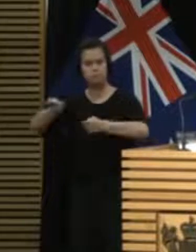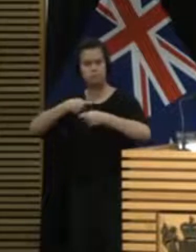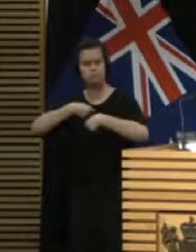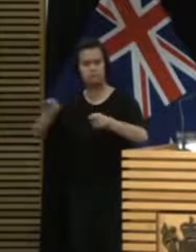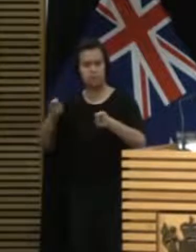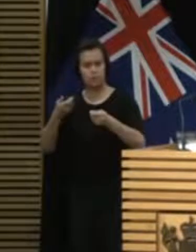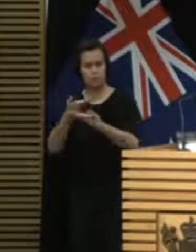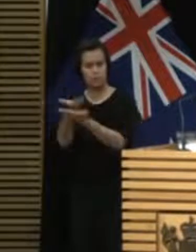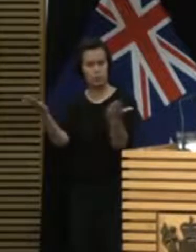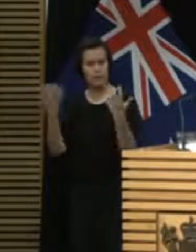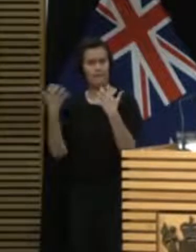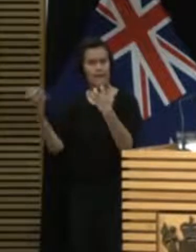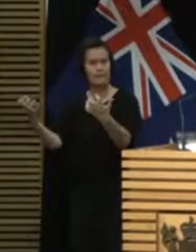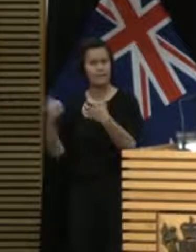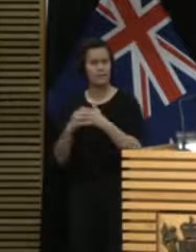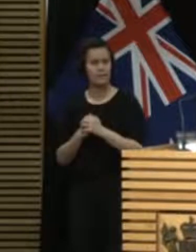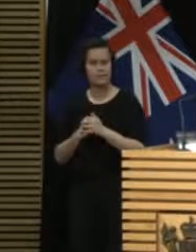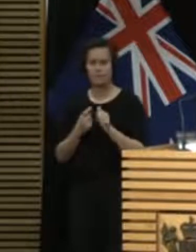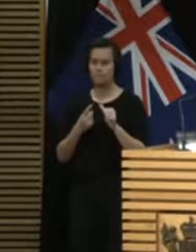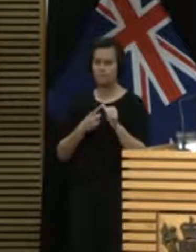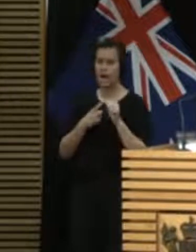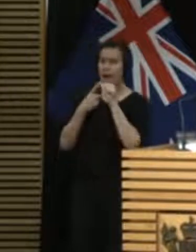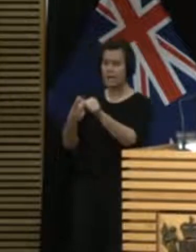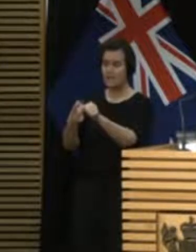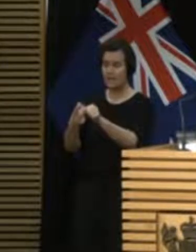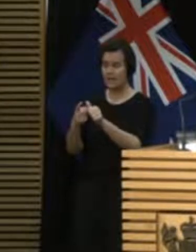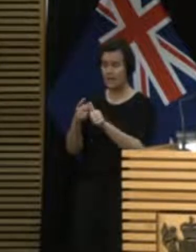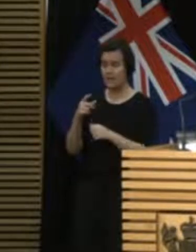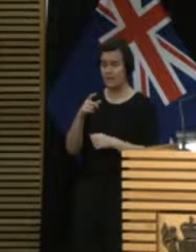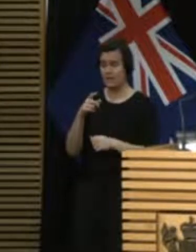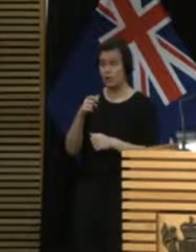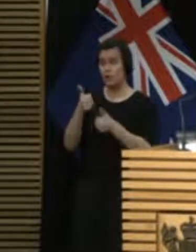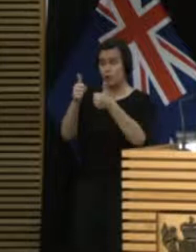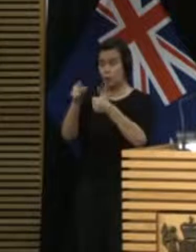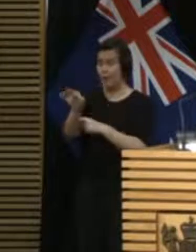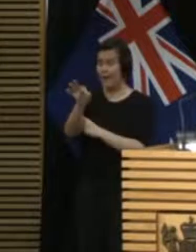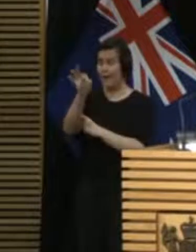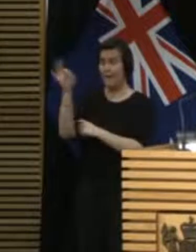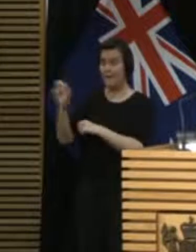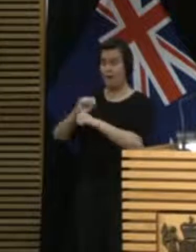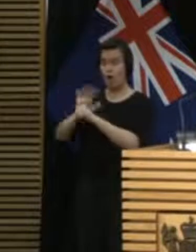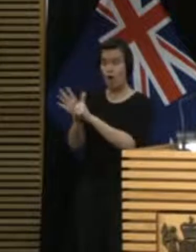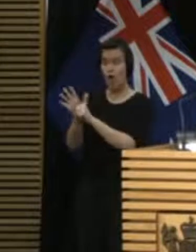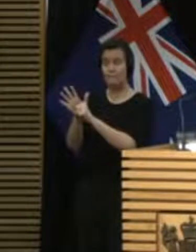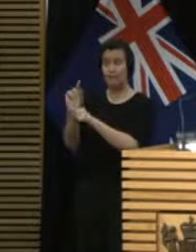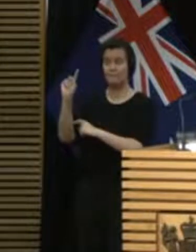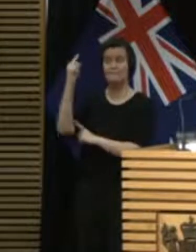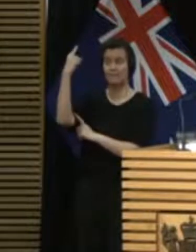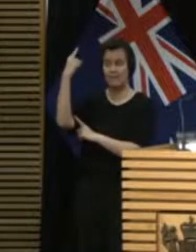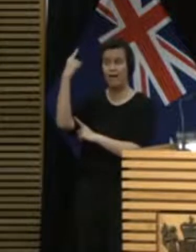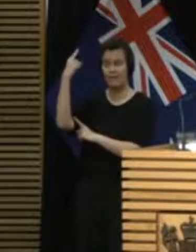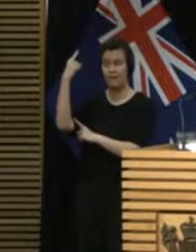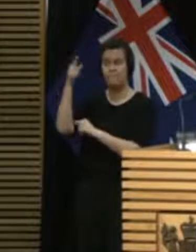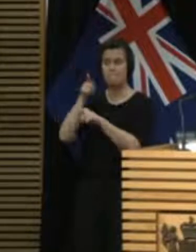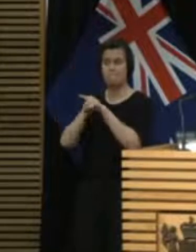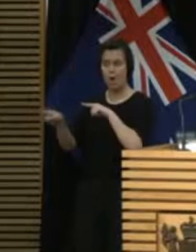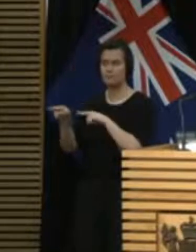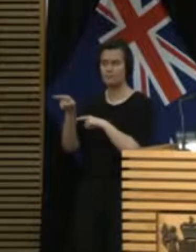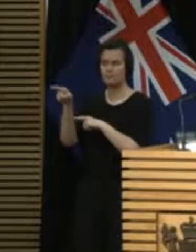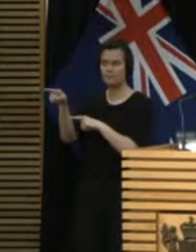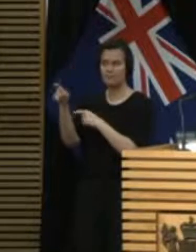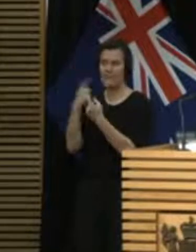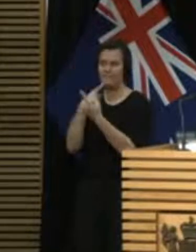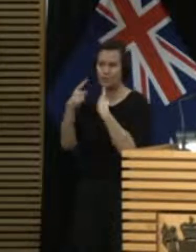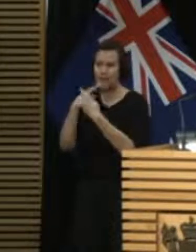Of course, that is often managed. It would be great if you could ask the COVID-19 minister, because most of the papers come through the minister for COVID-19 and